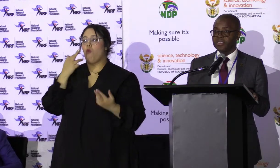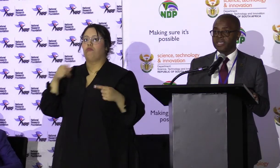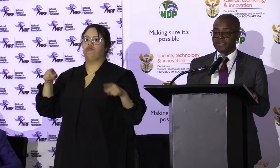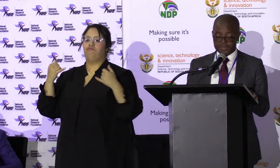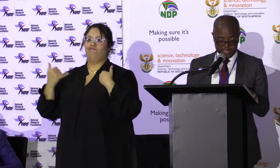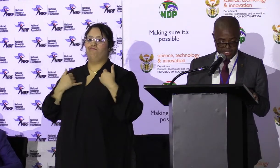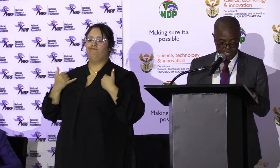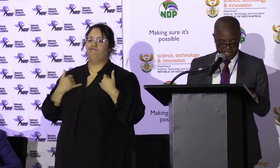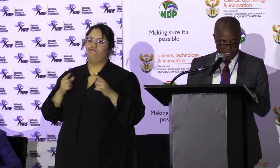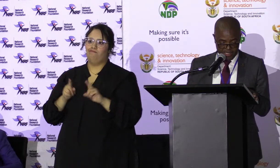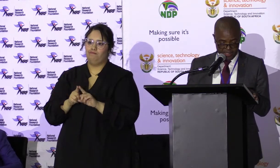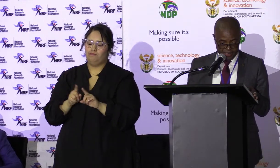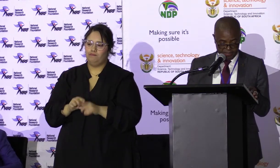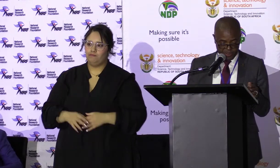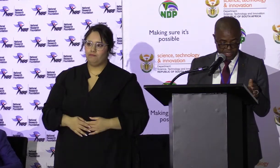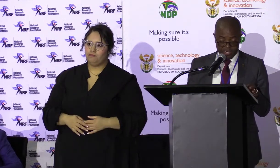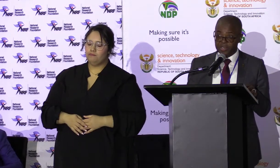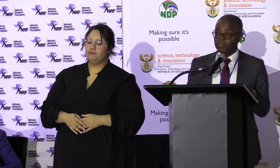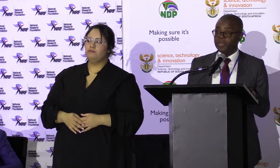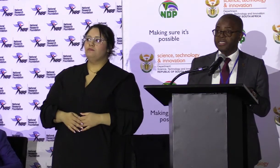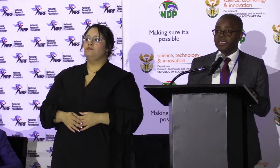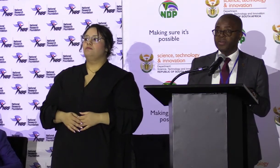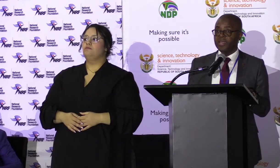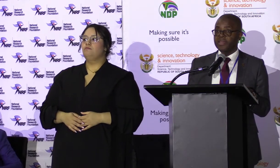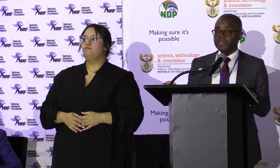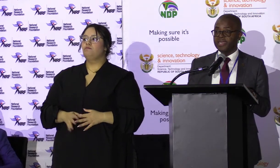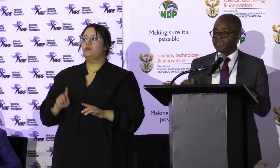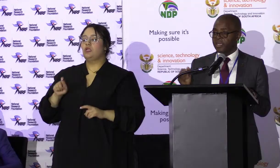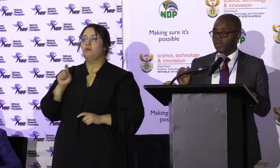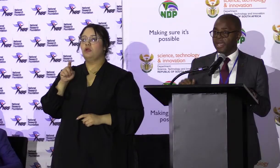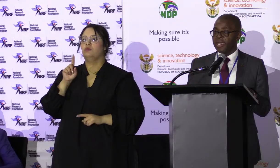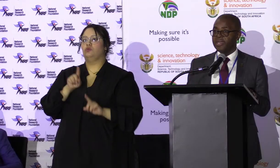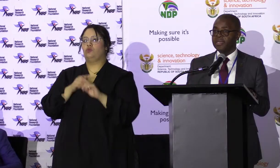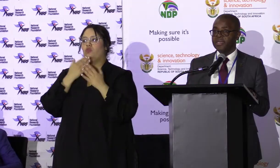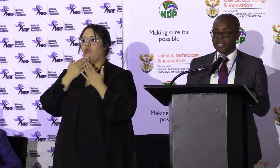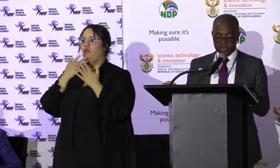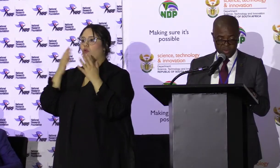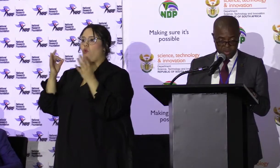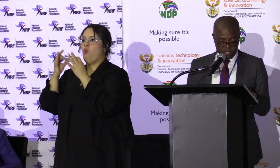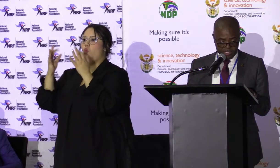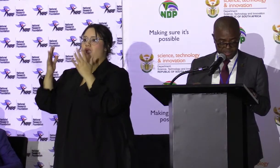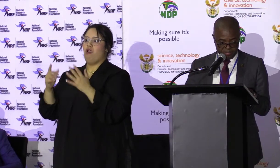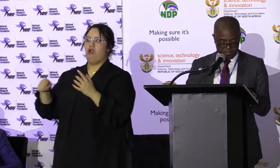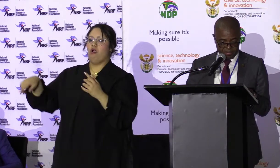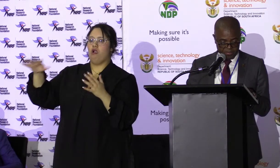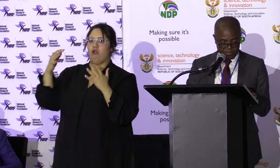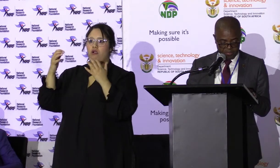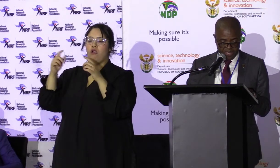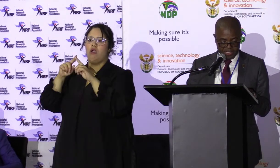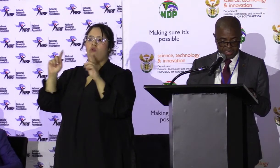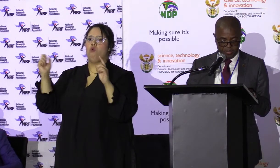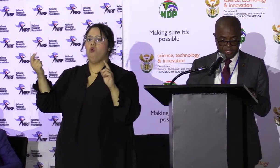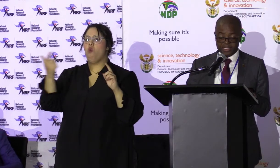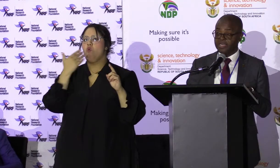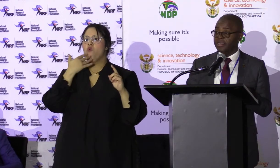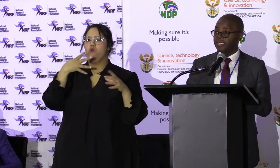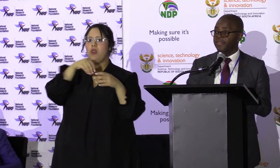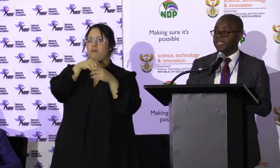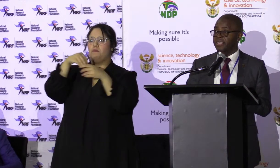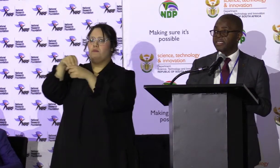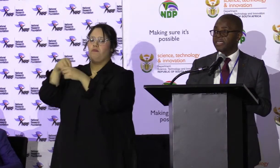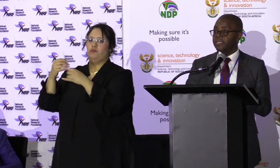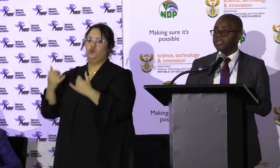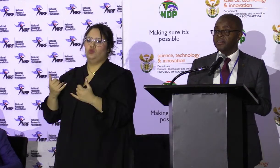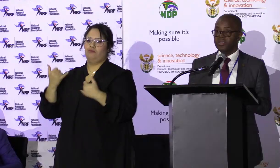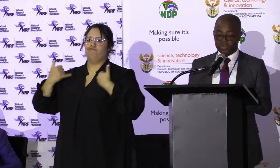enjoyed themselves. So let me particularly thank the choir and all the participants that